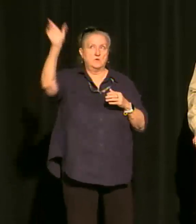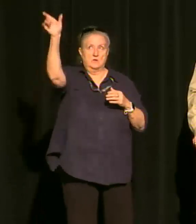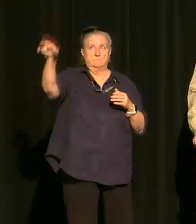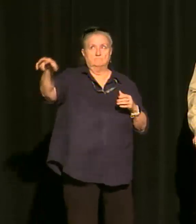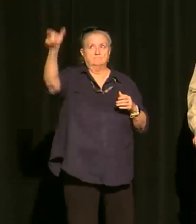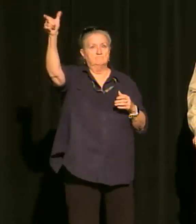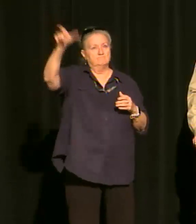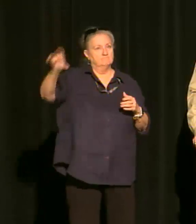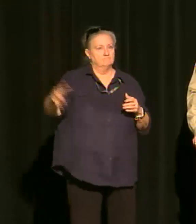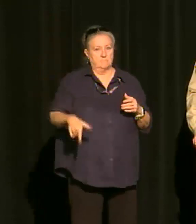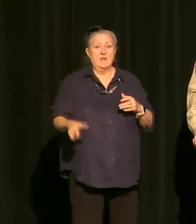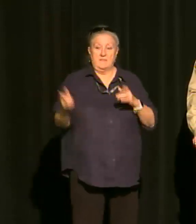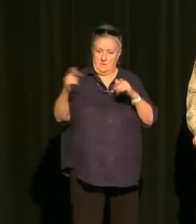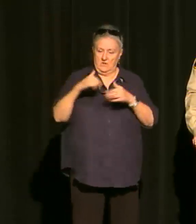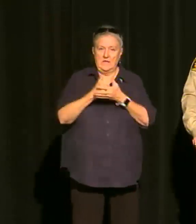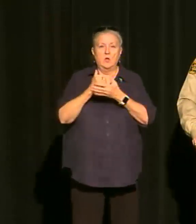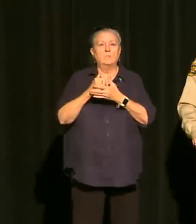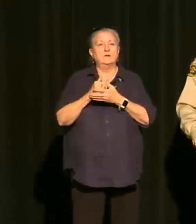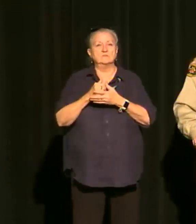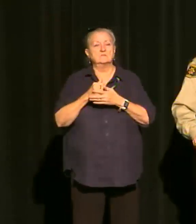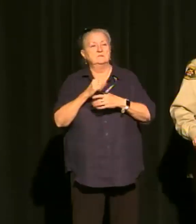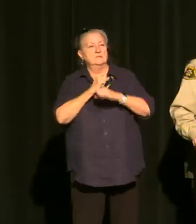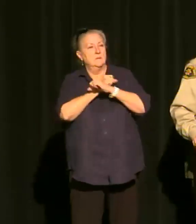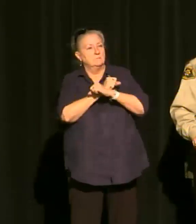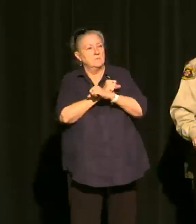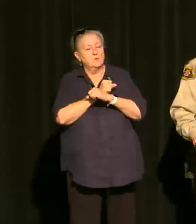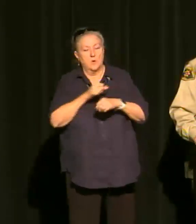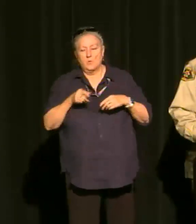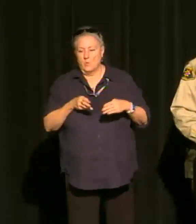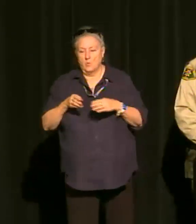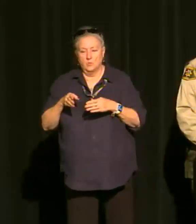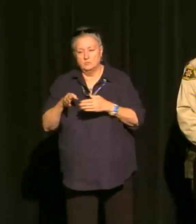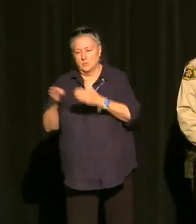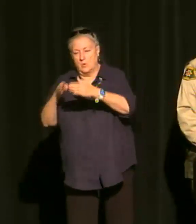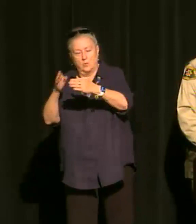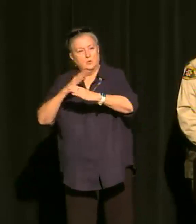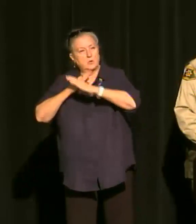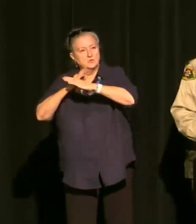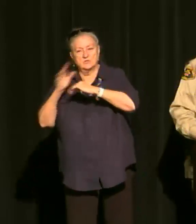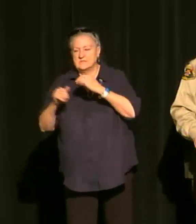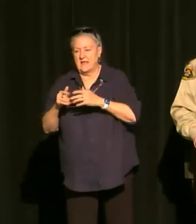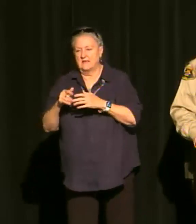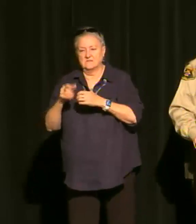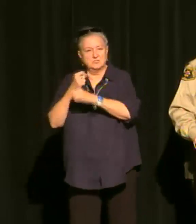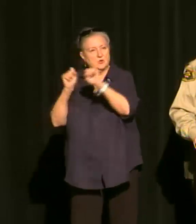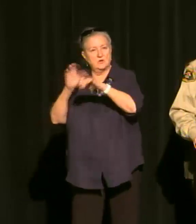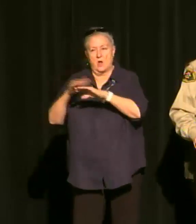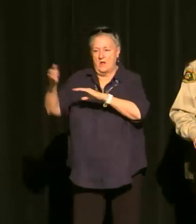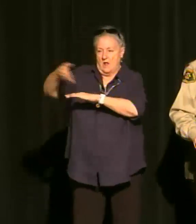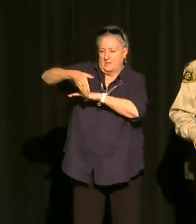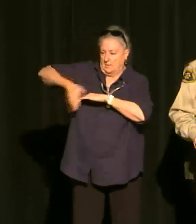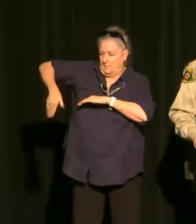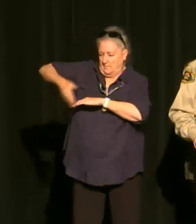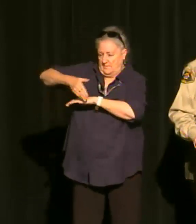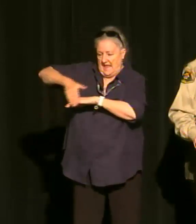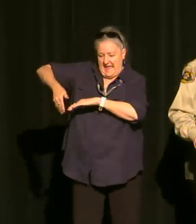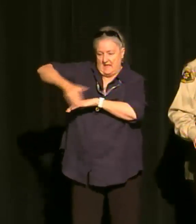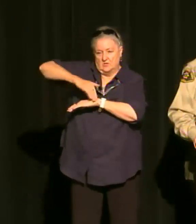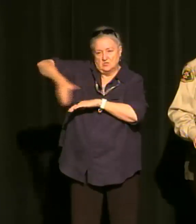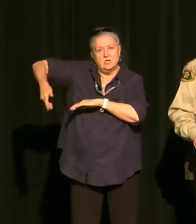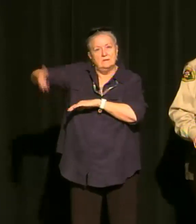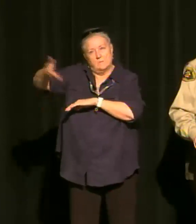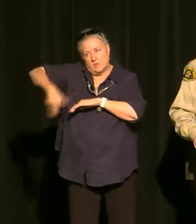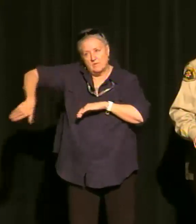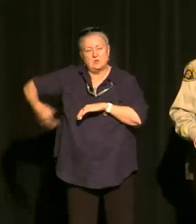help us staff road closures and provide security on the perimeter of the evacuation areas. And then last but certainly not least, we want to